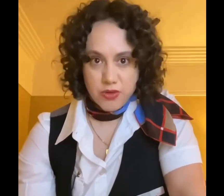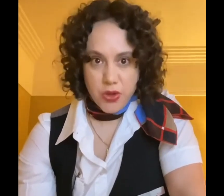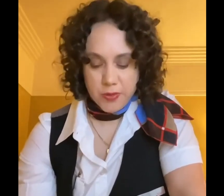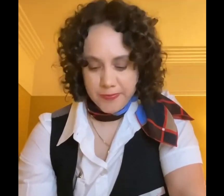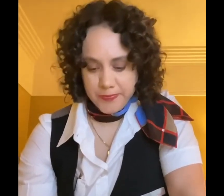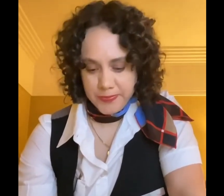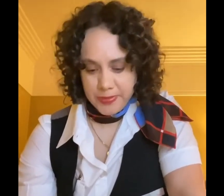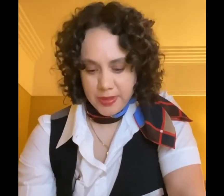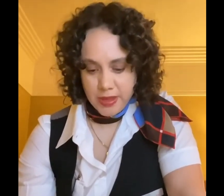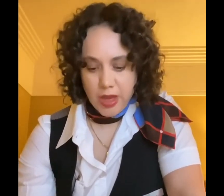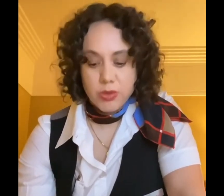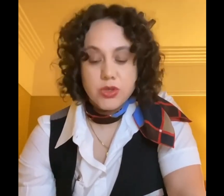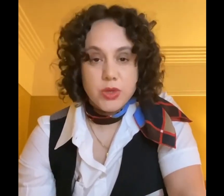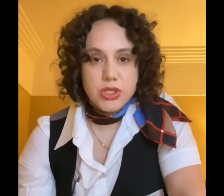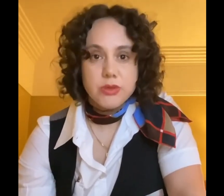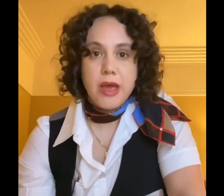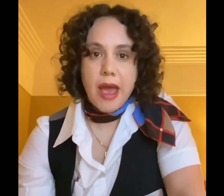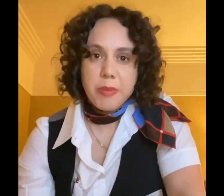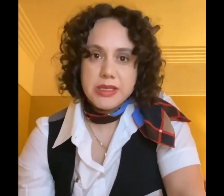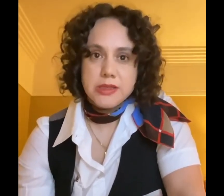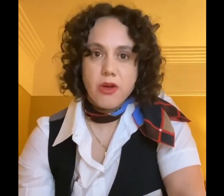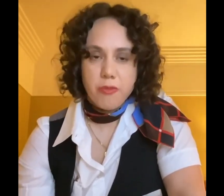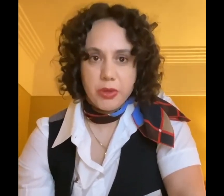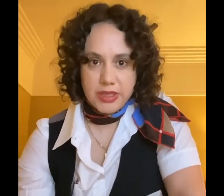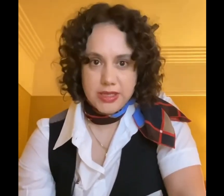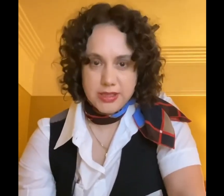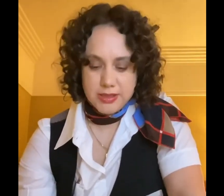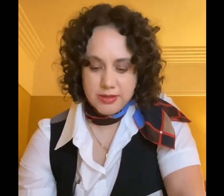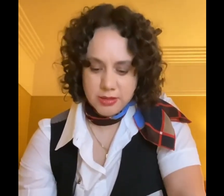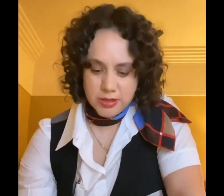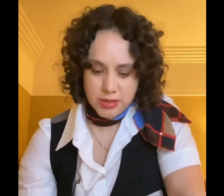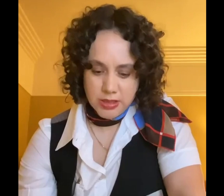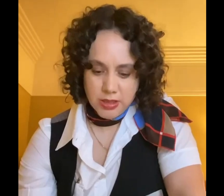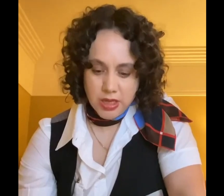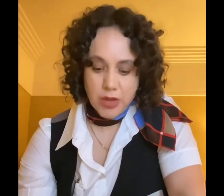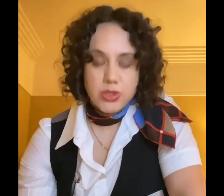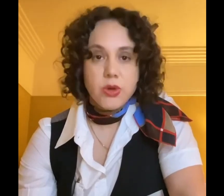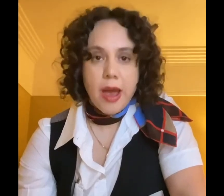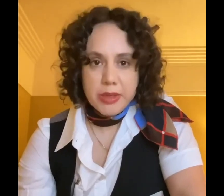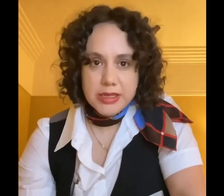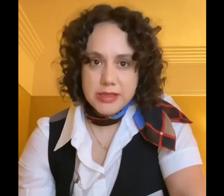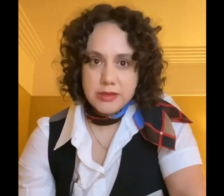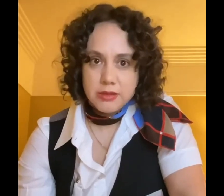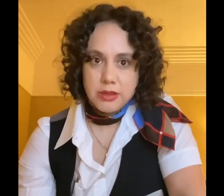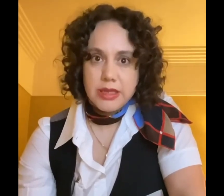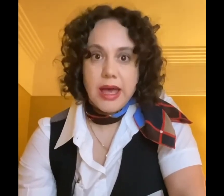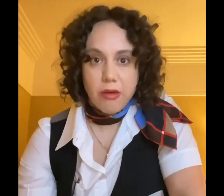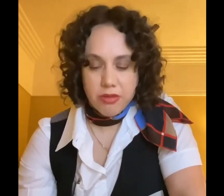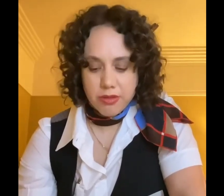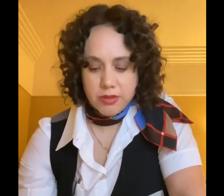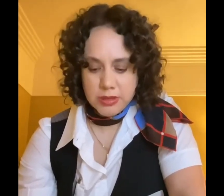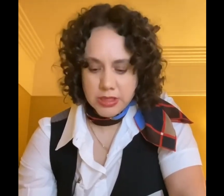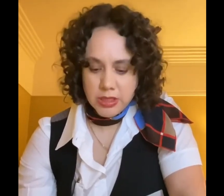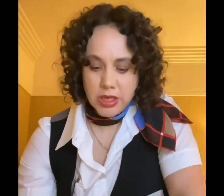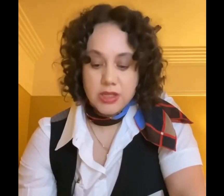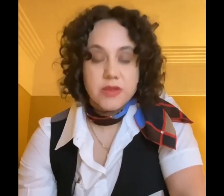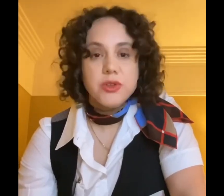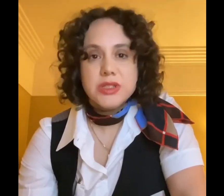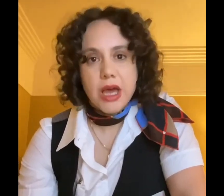you. I want to wish you the happiest of birthdays. I wish you happiness and health. Lots of good times